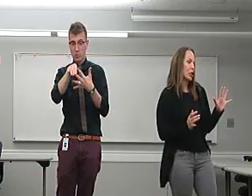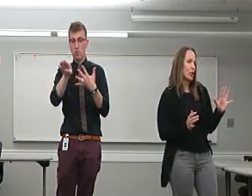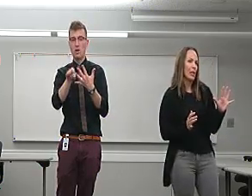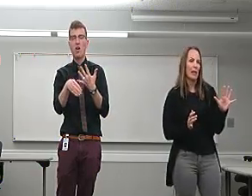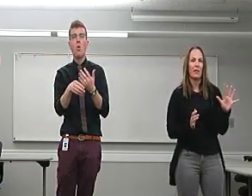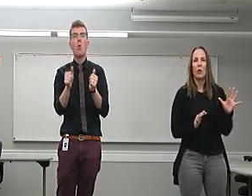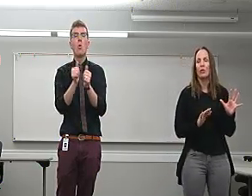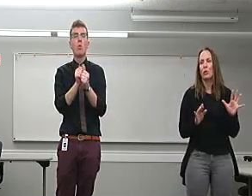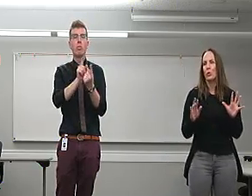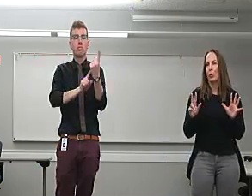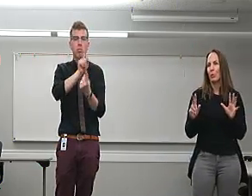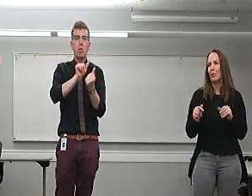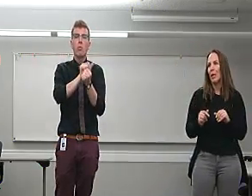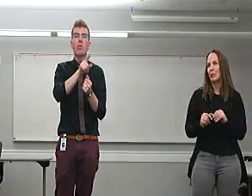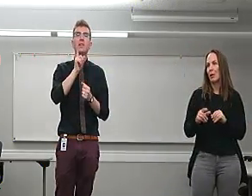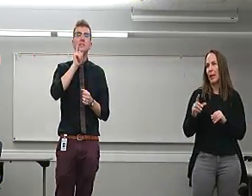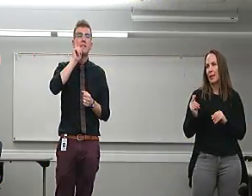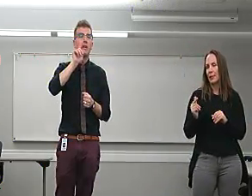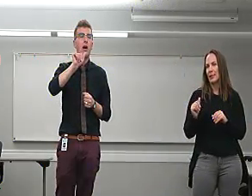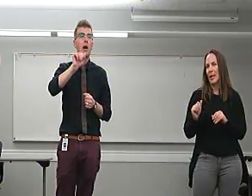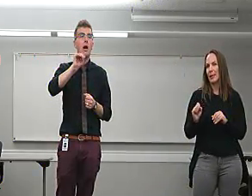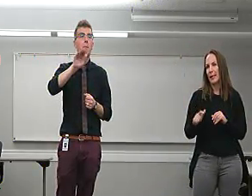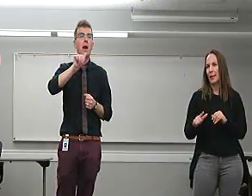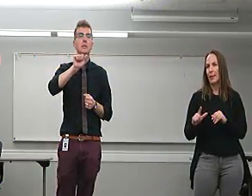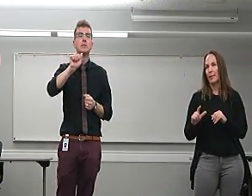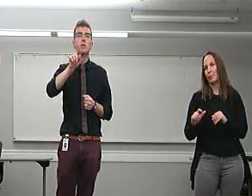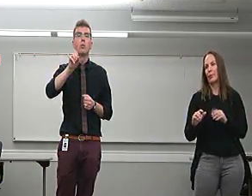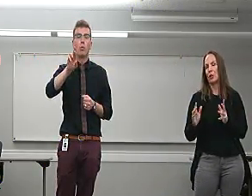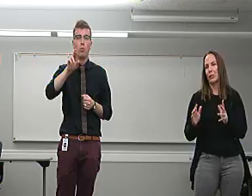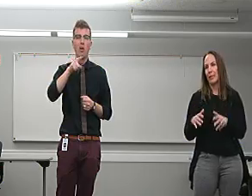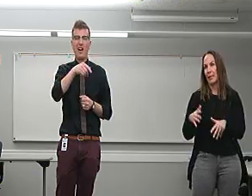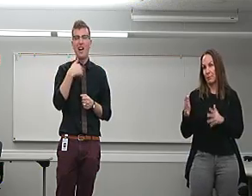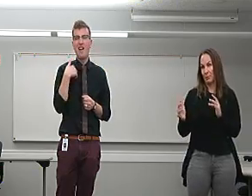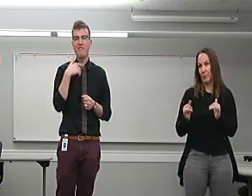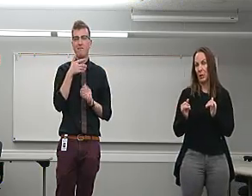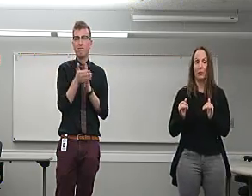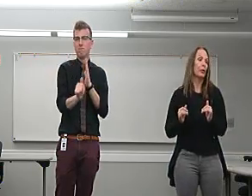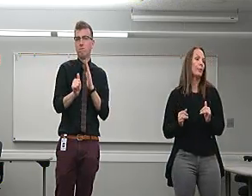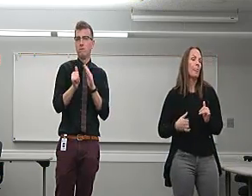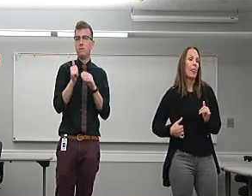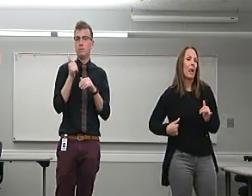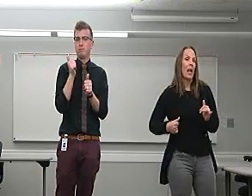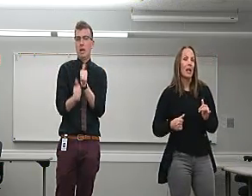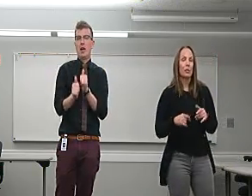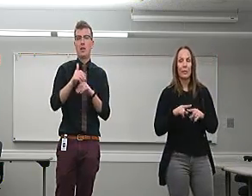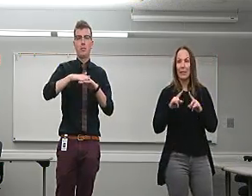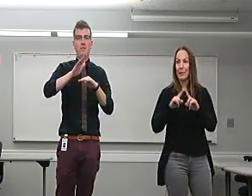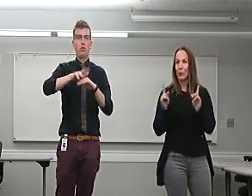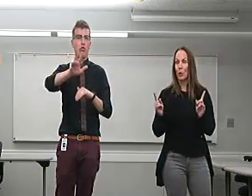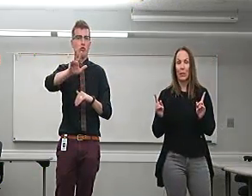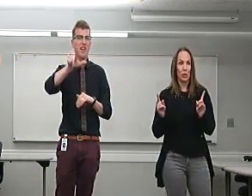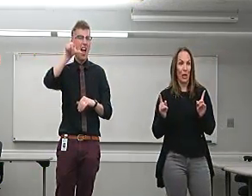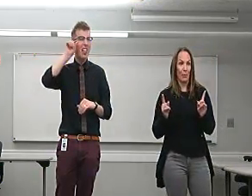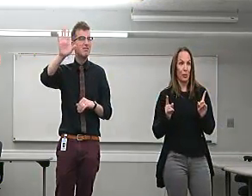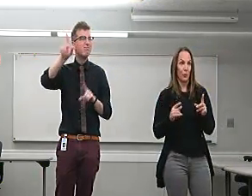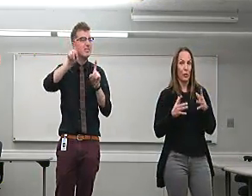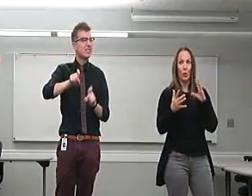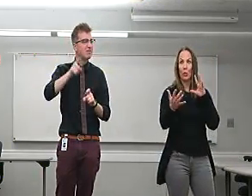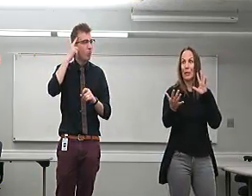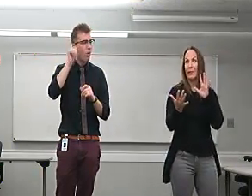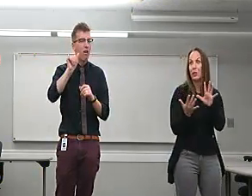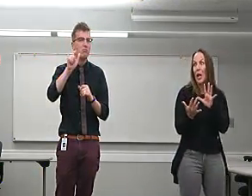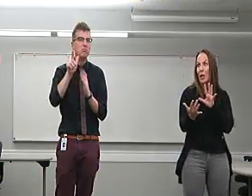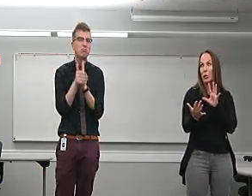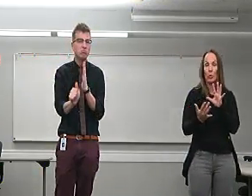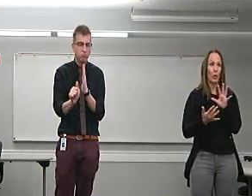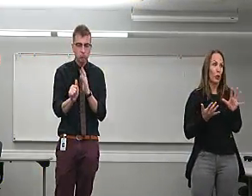scored a 3+ on Gallaudet's ASL proficiency interview. And you will see a different one each time. So if you just want your deaf child, or